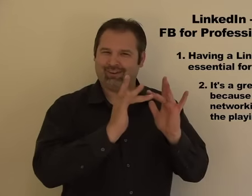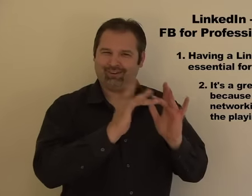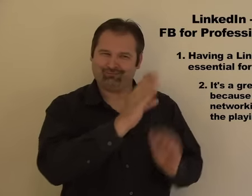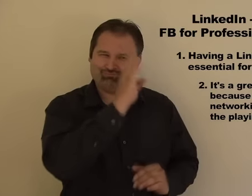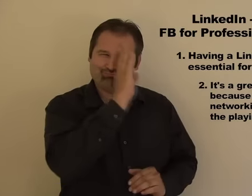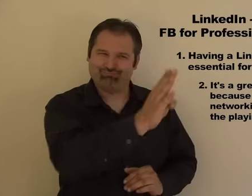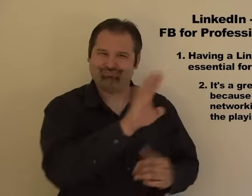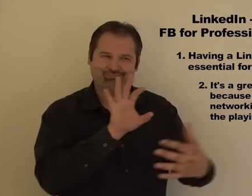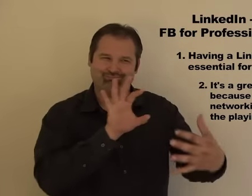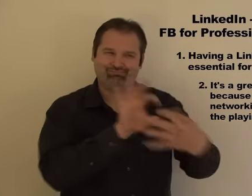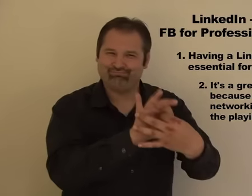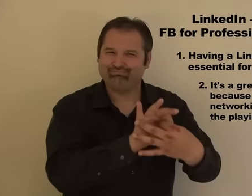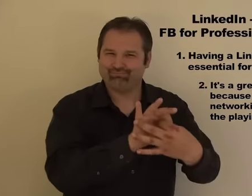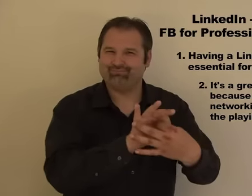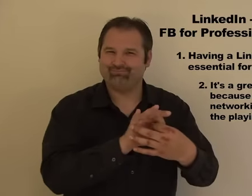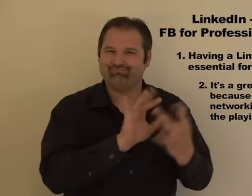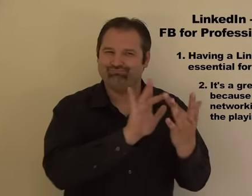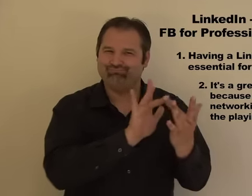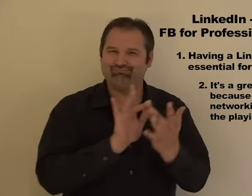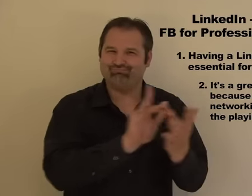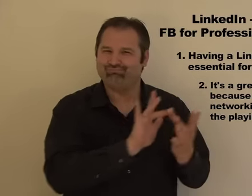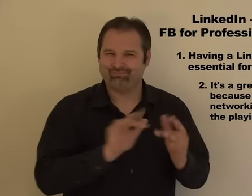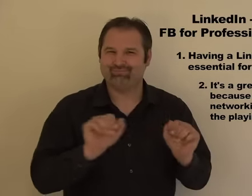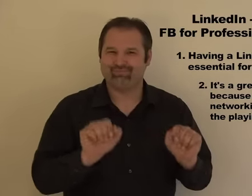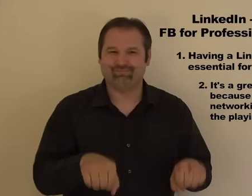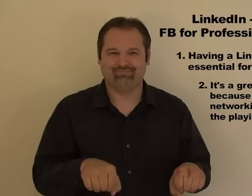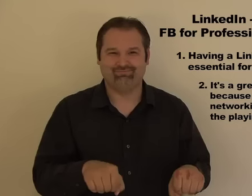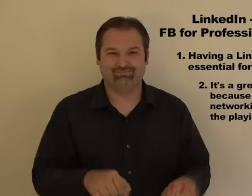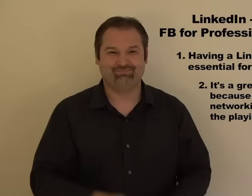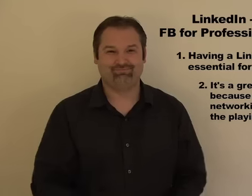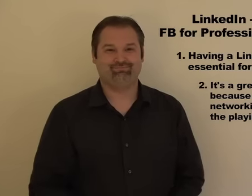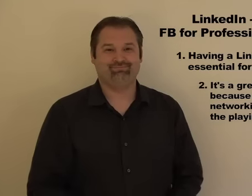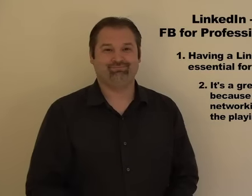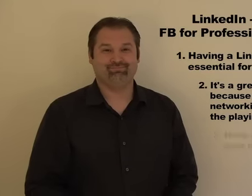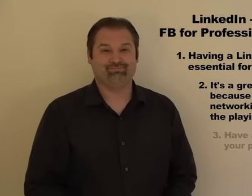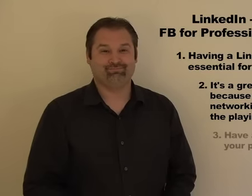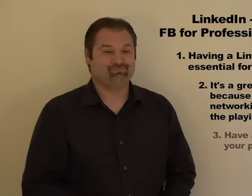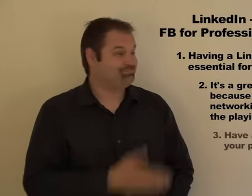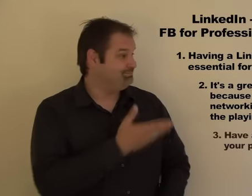With LinkedIn, you can communicate directly and network yourself.